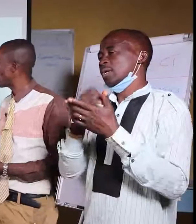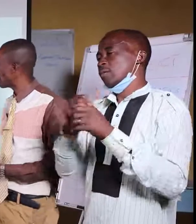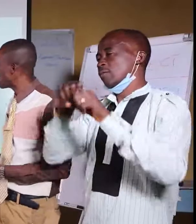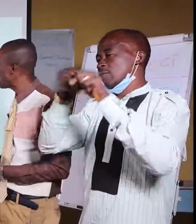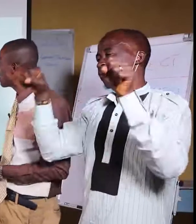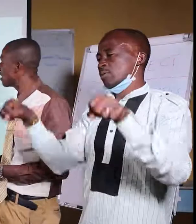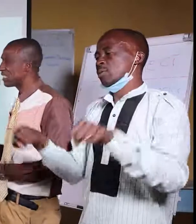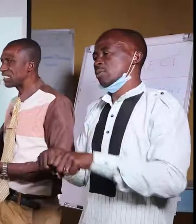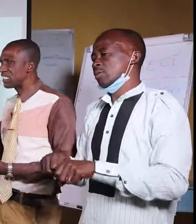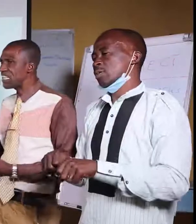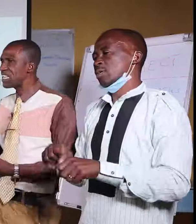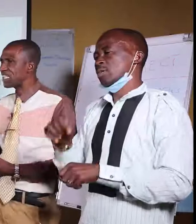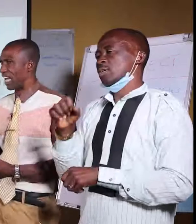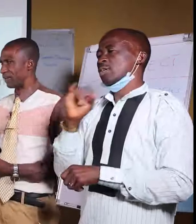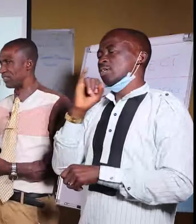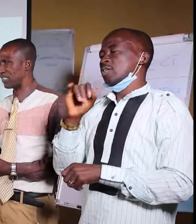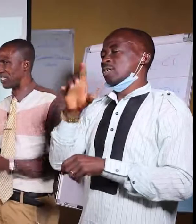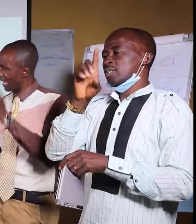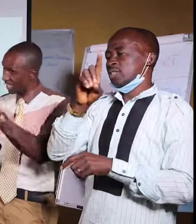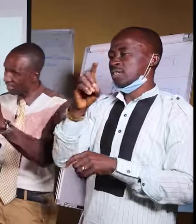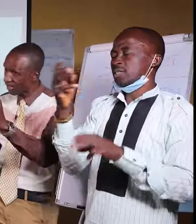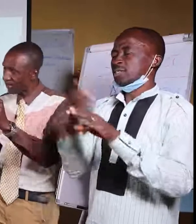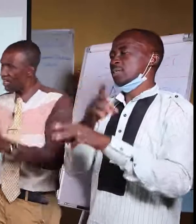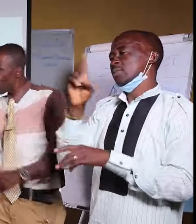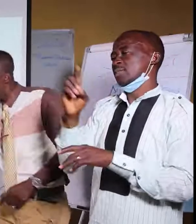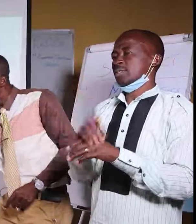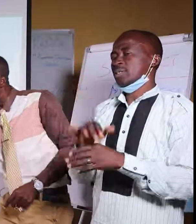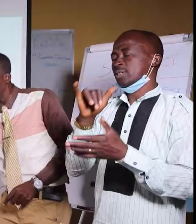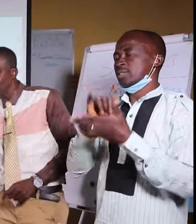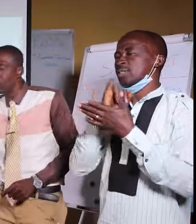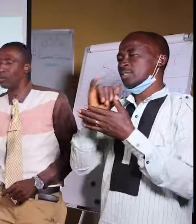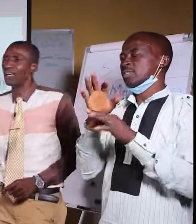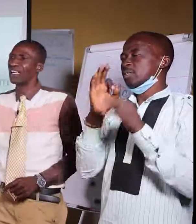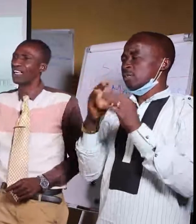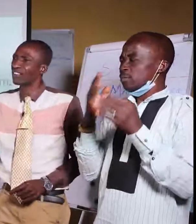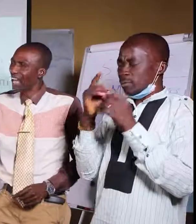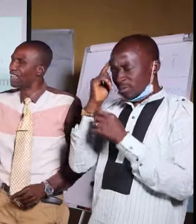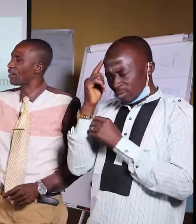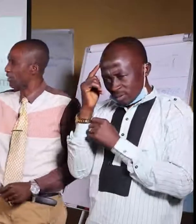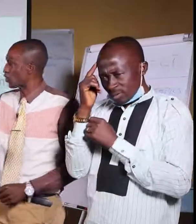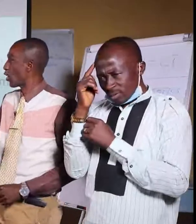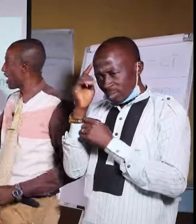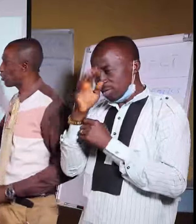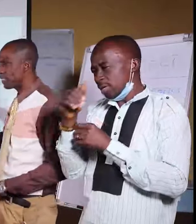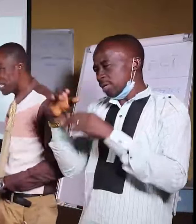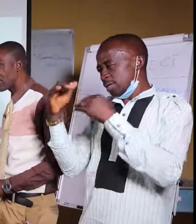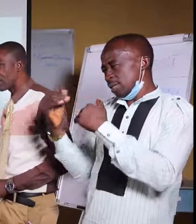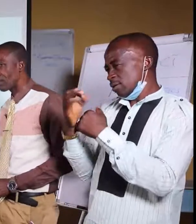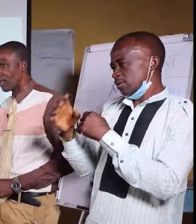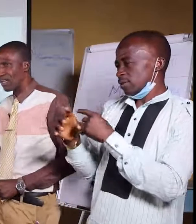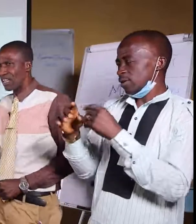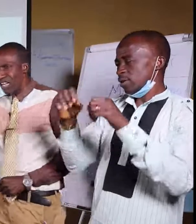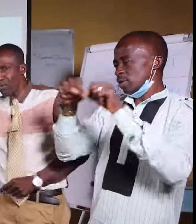square is d times d. That is, if you assume a side of the square to be